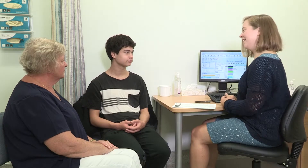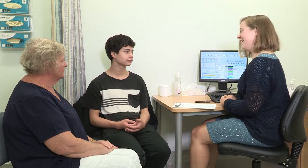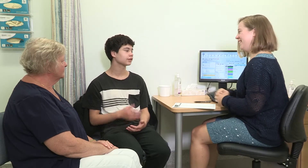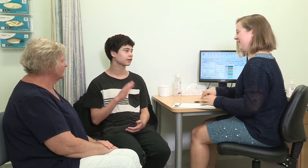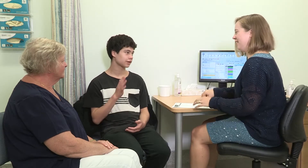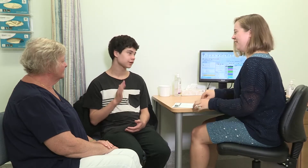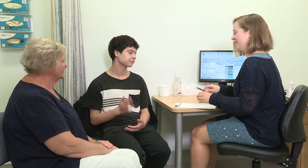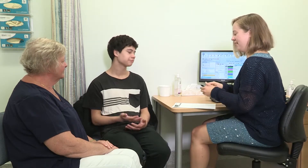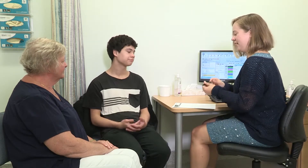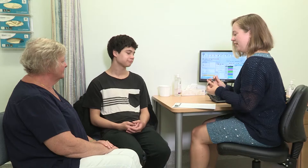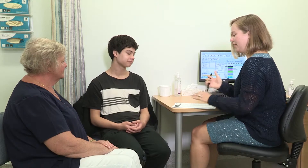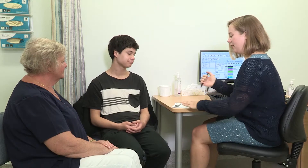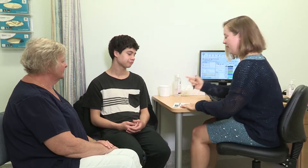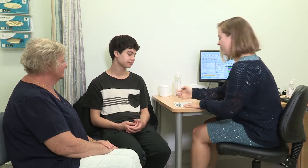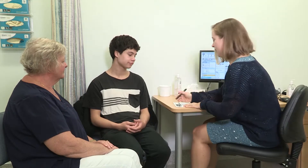Hi.